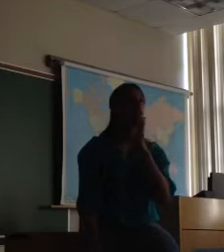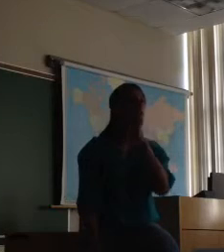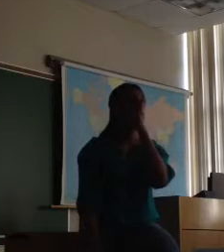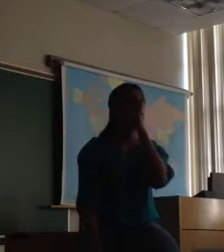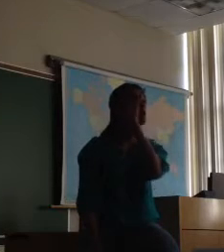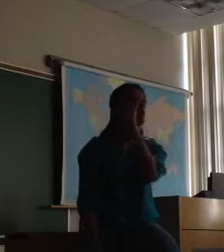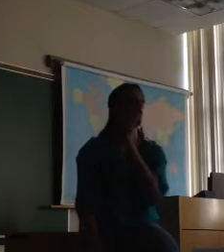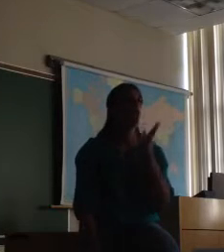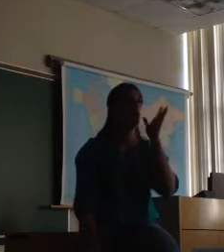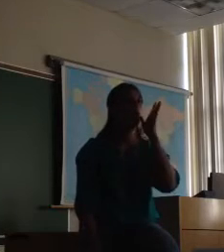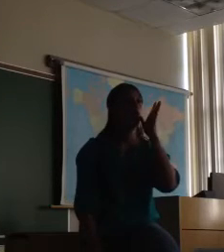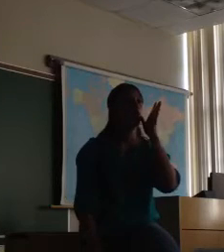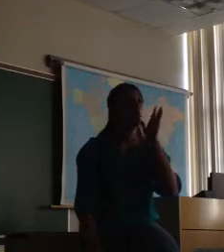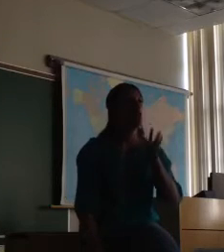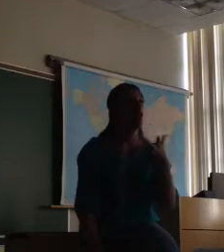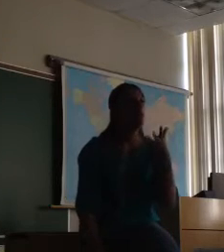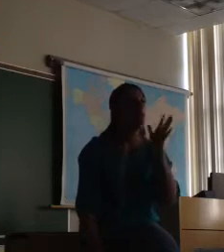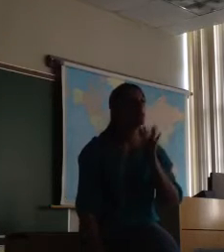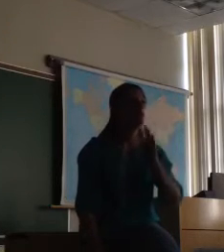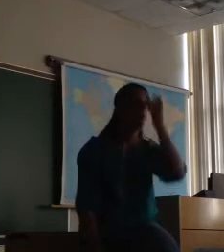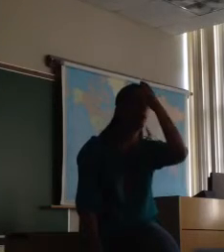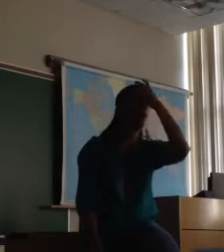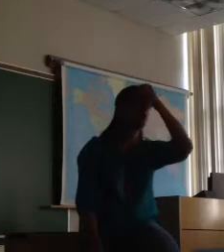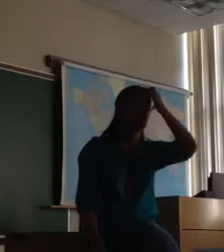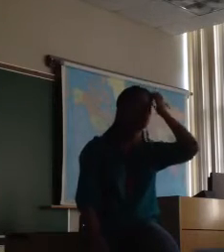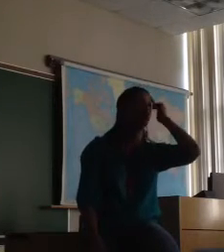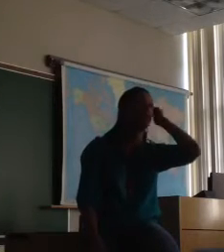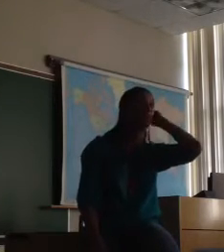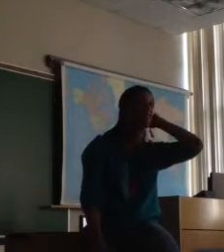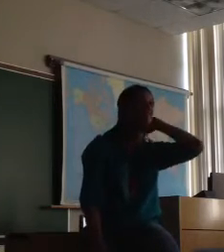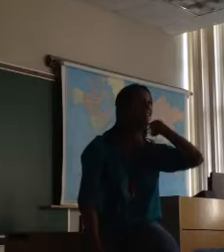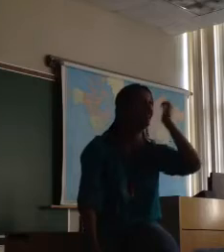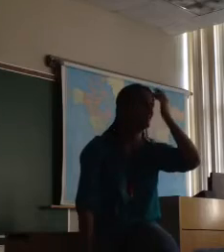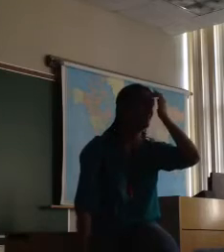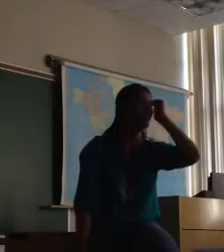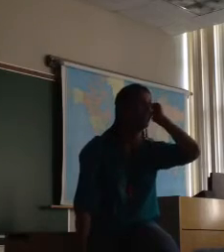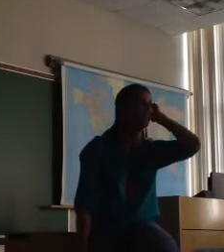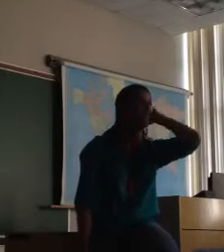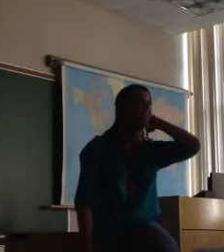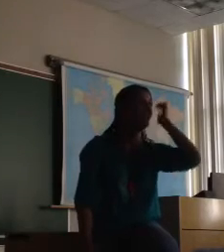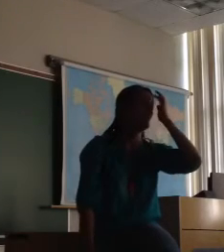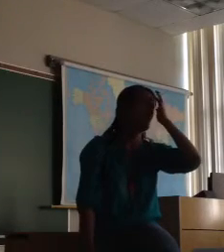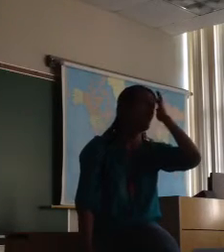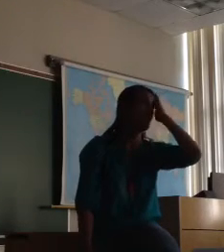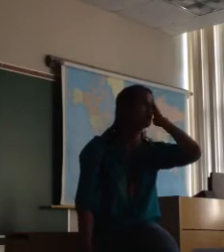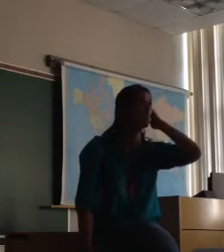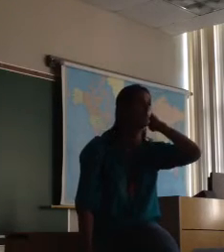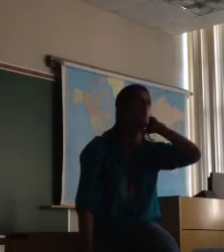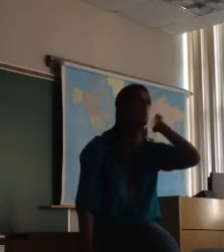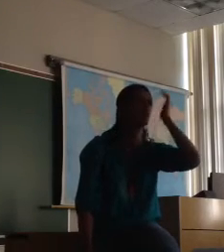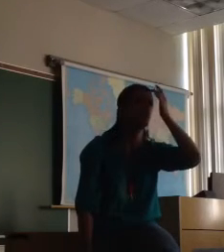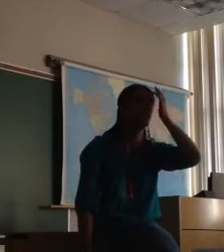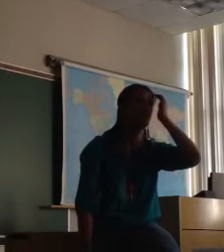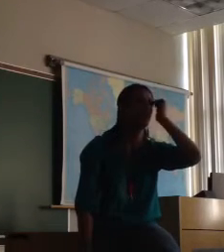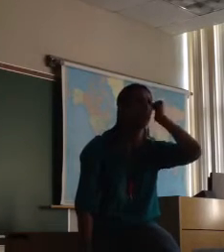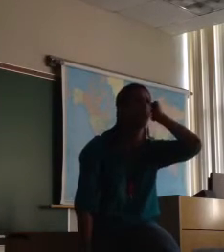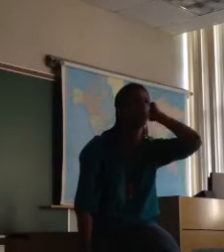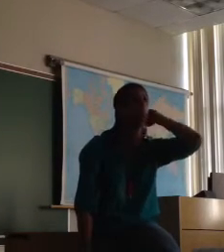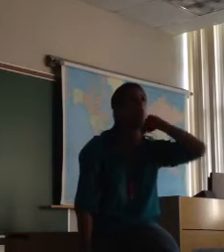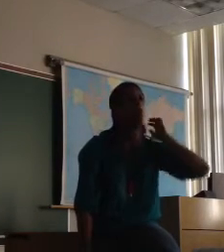feel weird to there's go. twins. Yeah. You know what I mean? So Yeah. whatever you're comfortable with. Okay, so, Yeah. but, Yeah, So if it that could be a feels fan hand or more of a curved